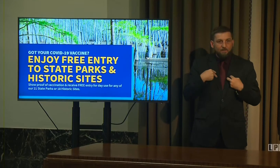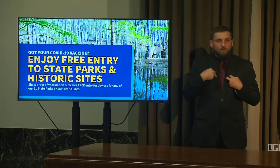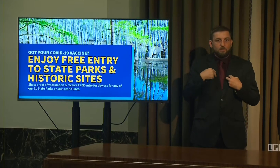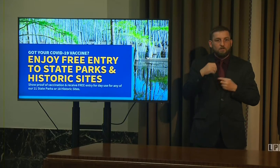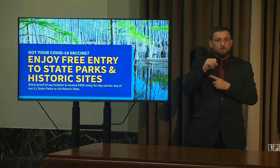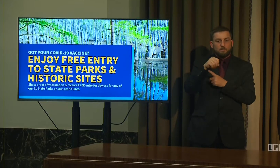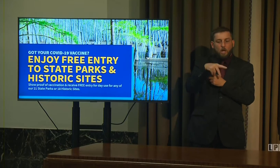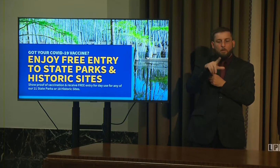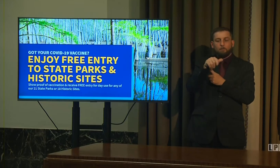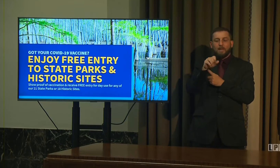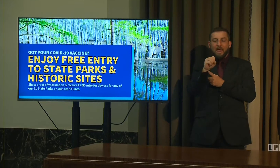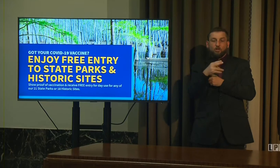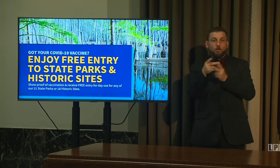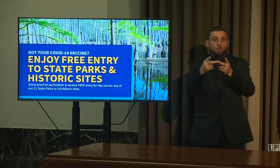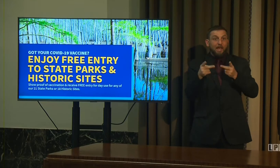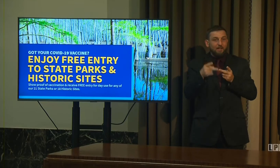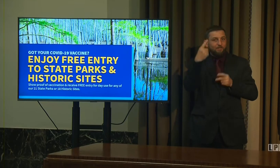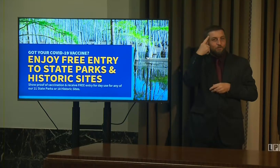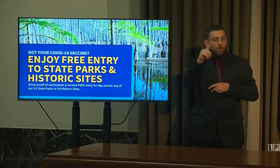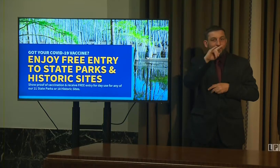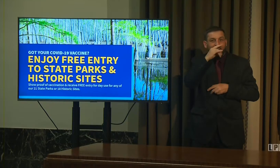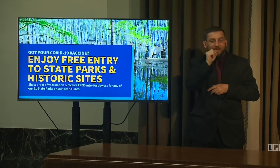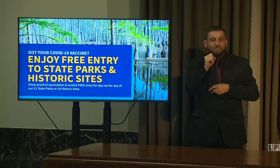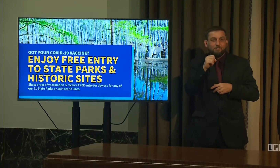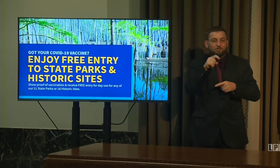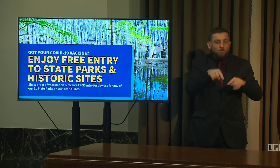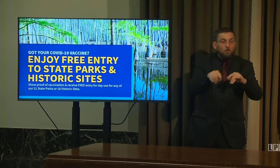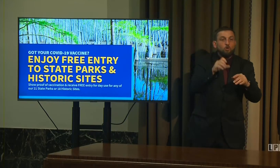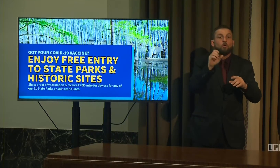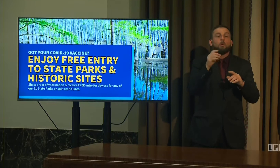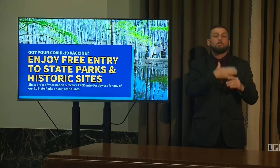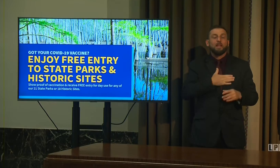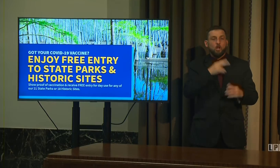splash pads for kids. So please visit